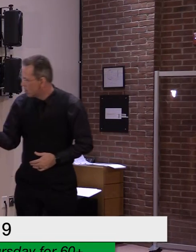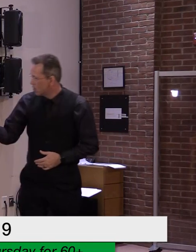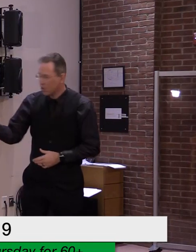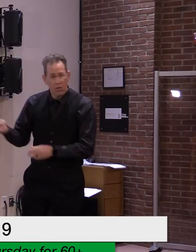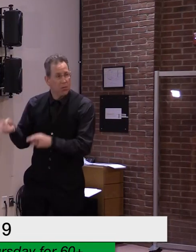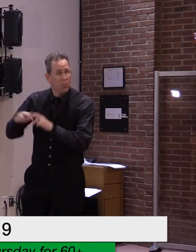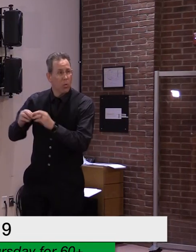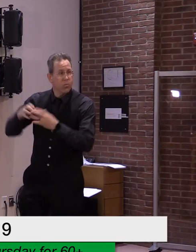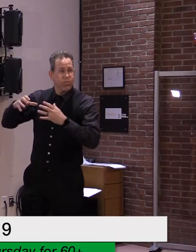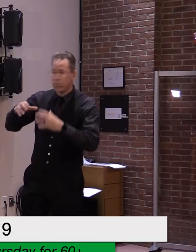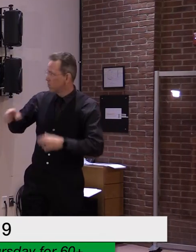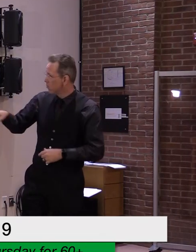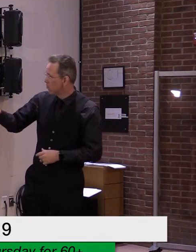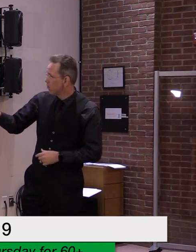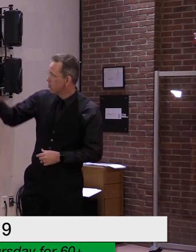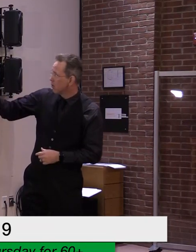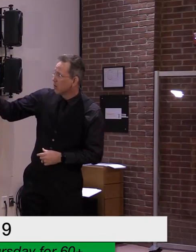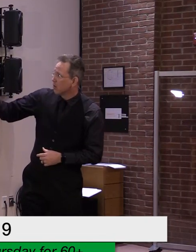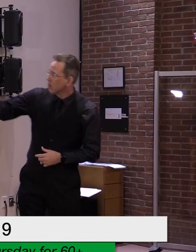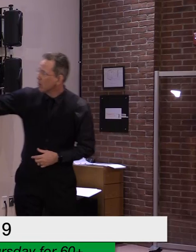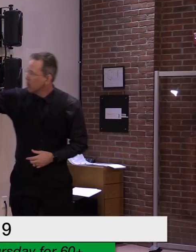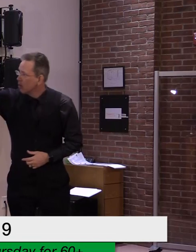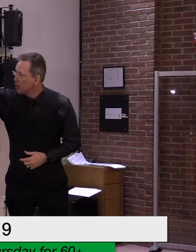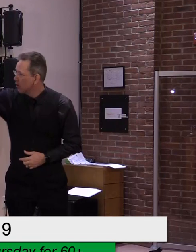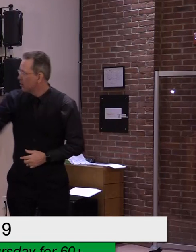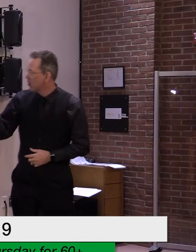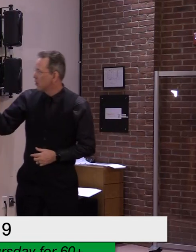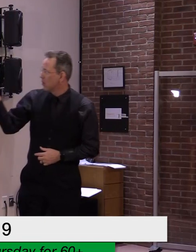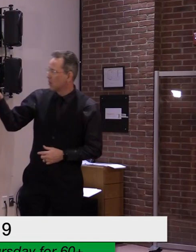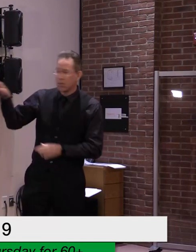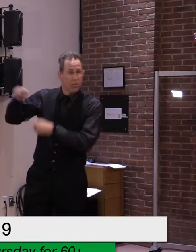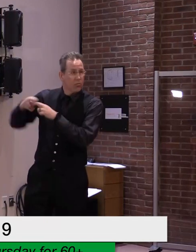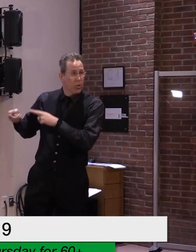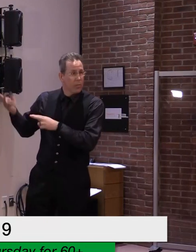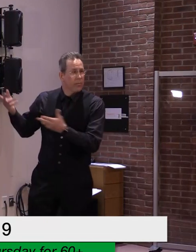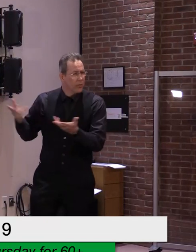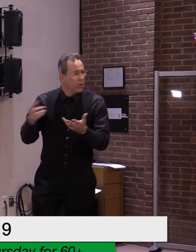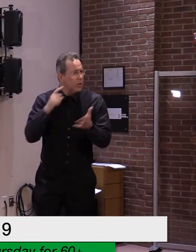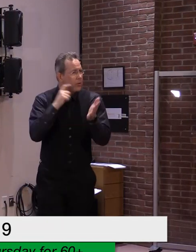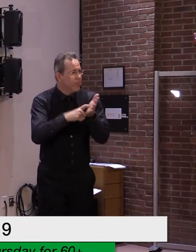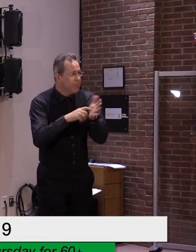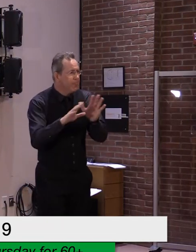been relatively little change in the region over the last few weeks.